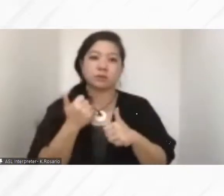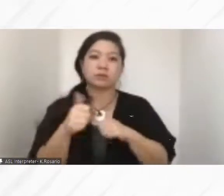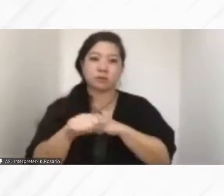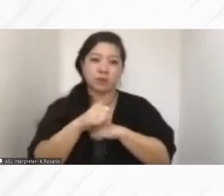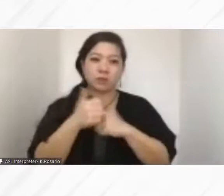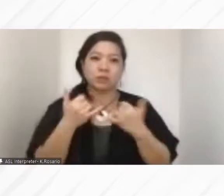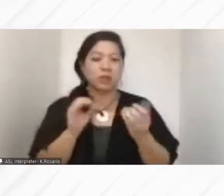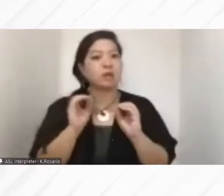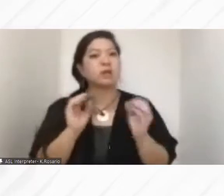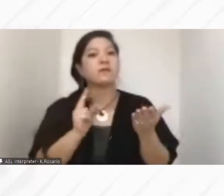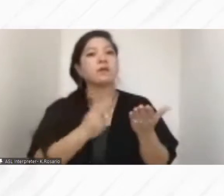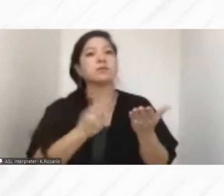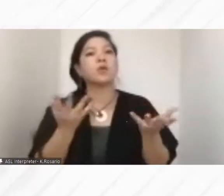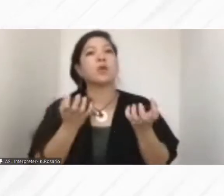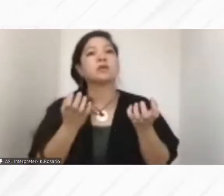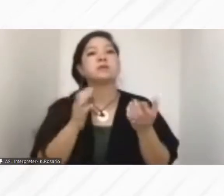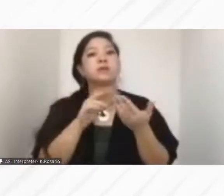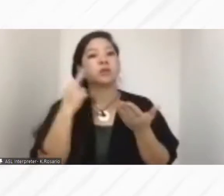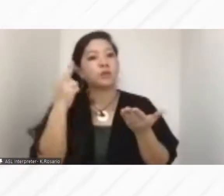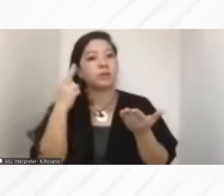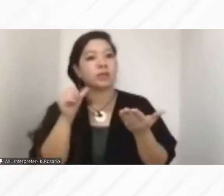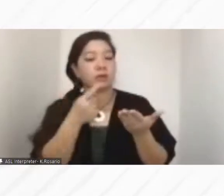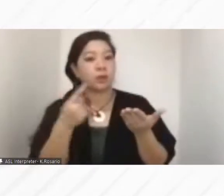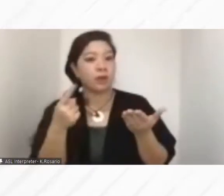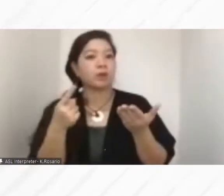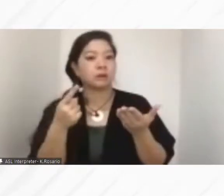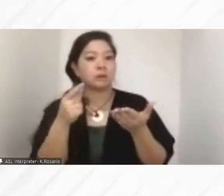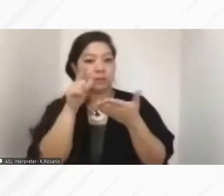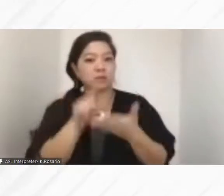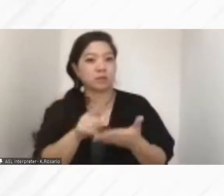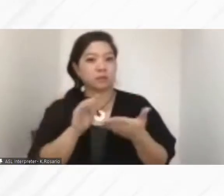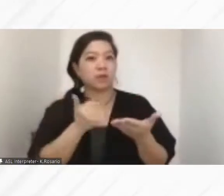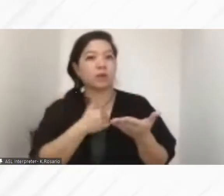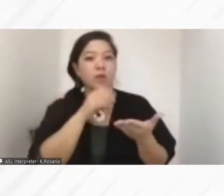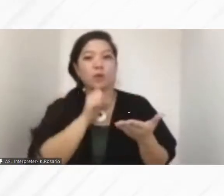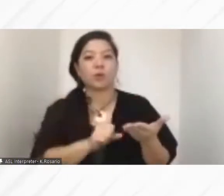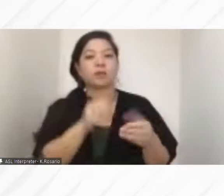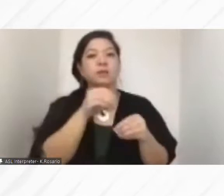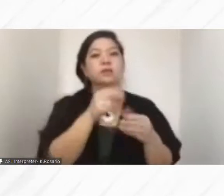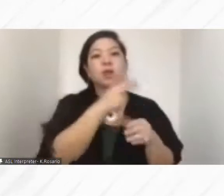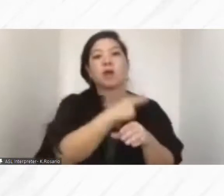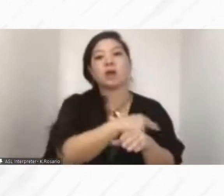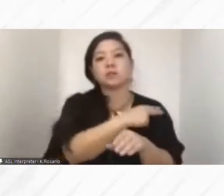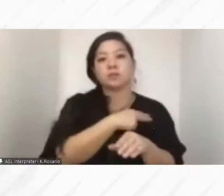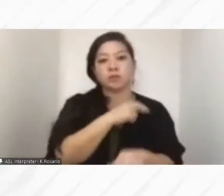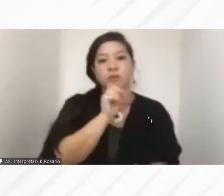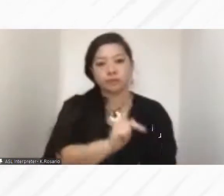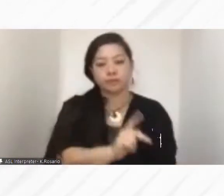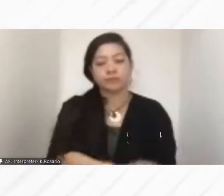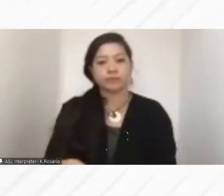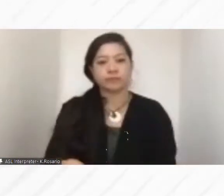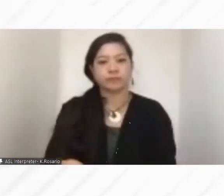to be the reason that anyone, but much less our elders, end up in the hospital. While these past